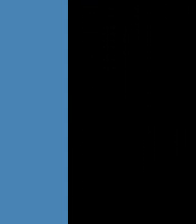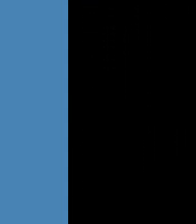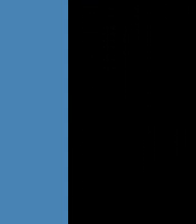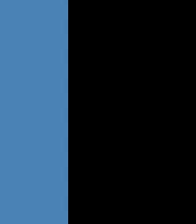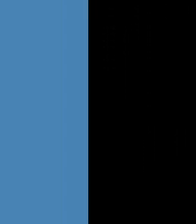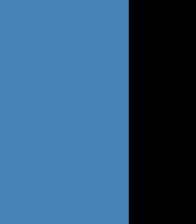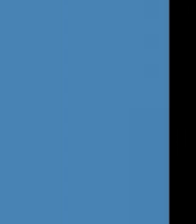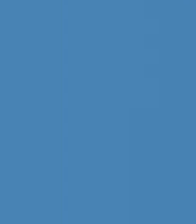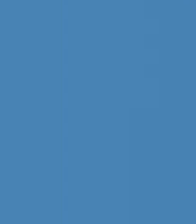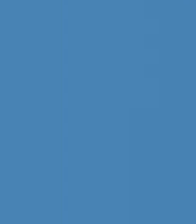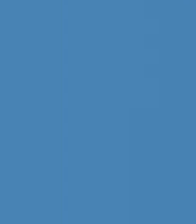The